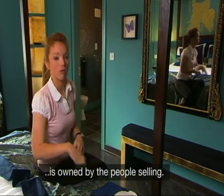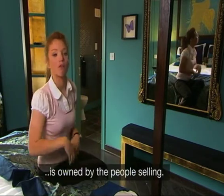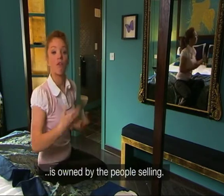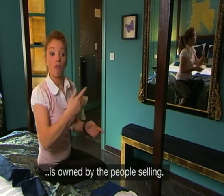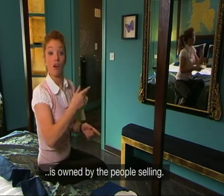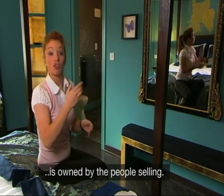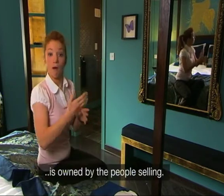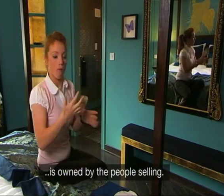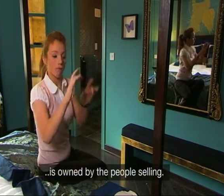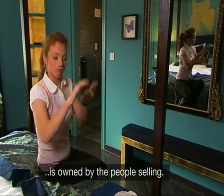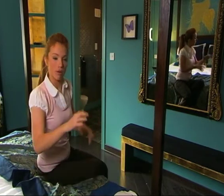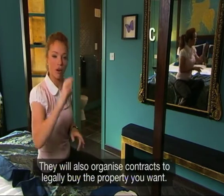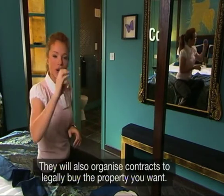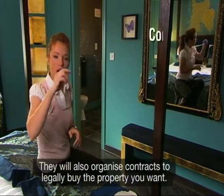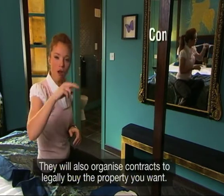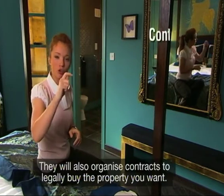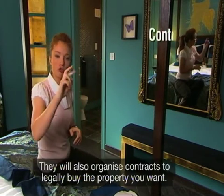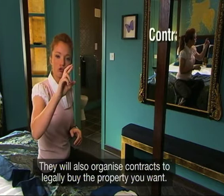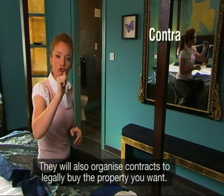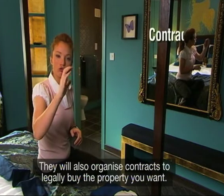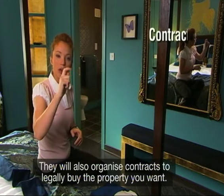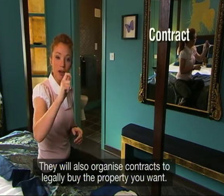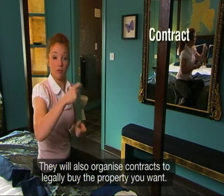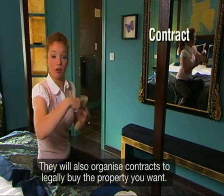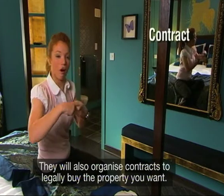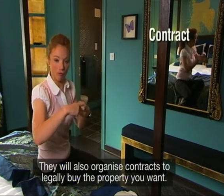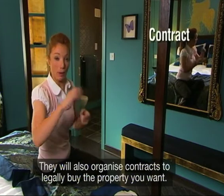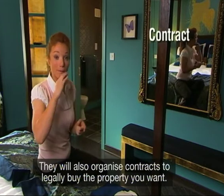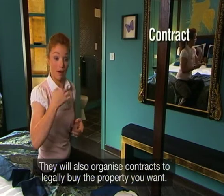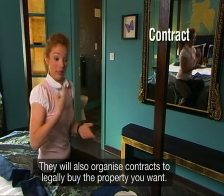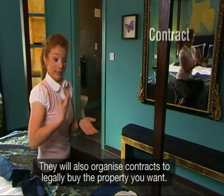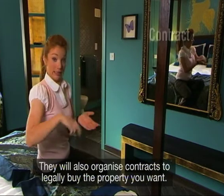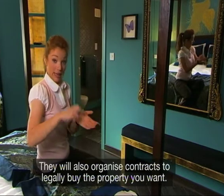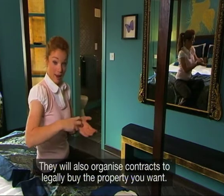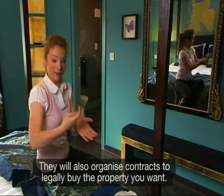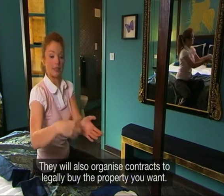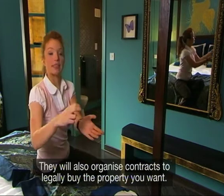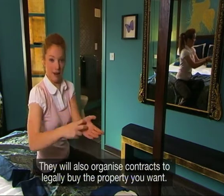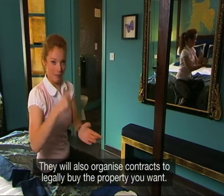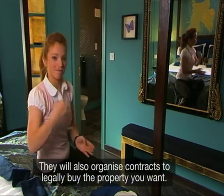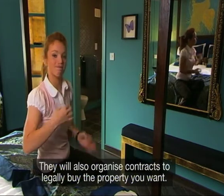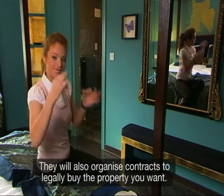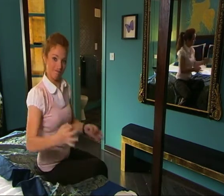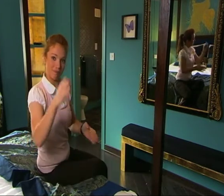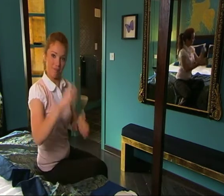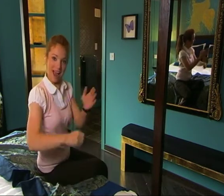selling. They will also organise contracts to legally buy the property you want.